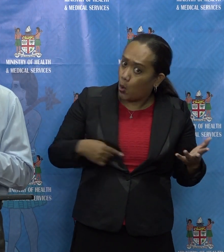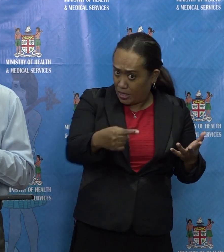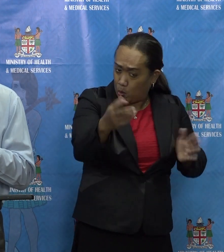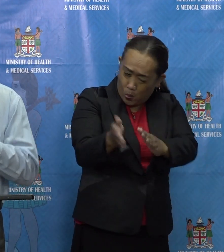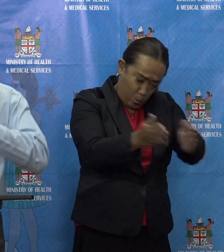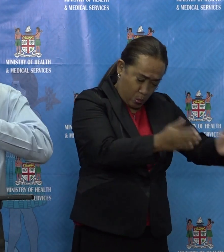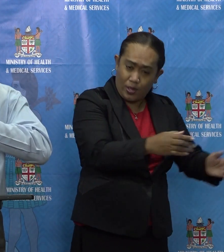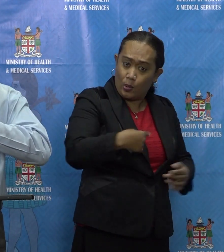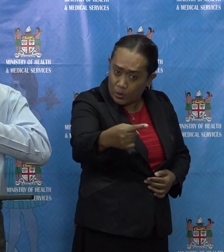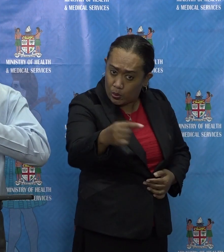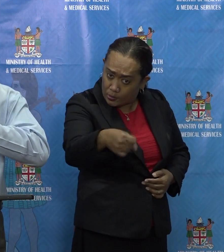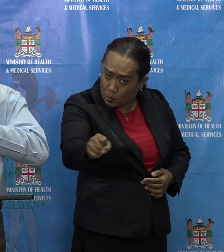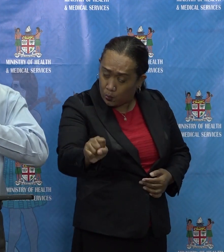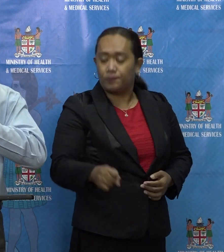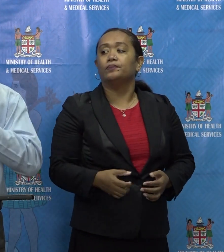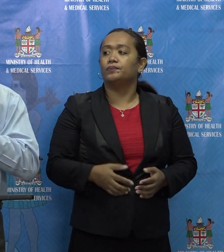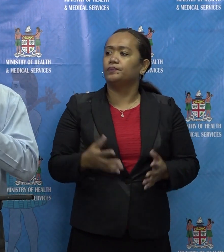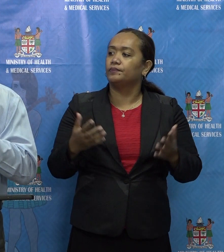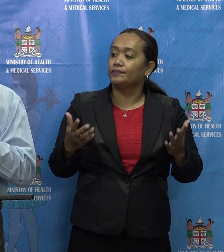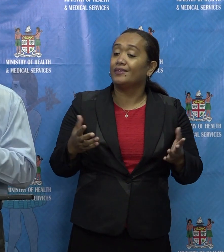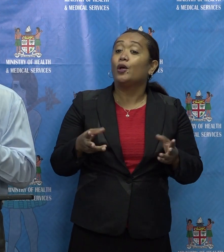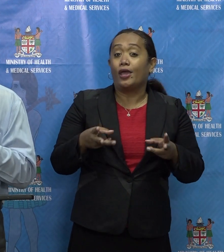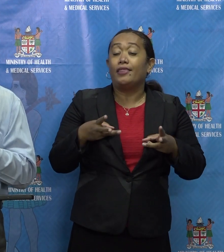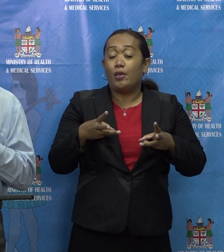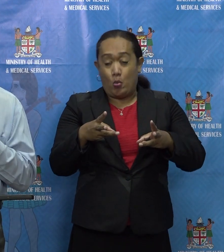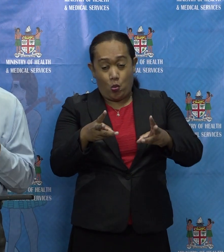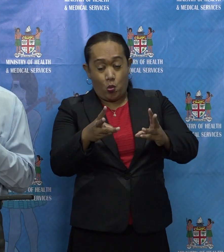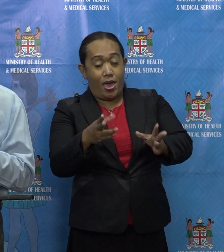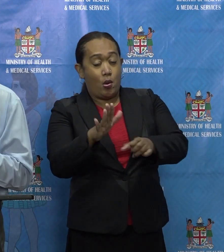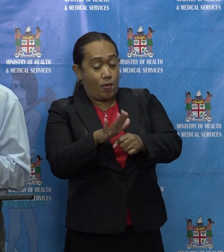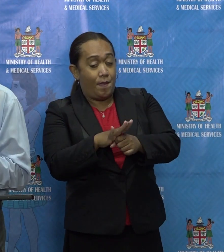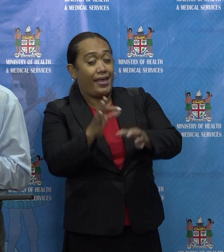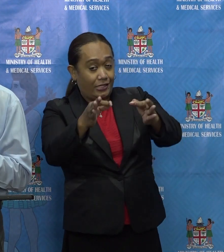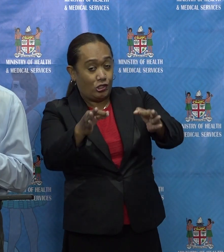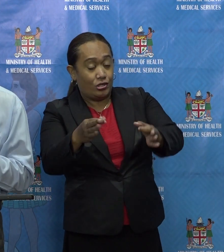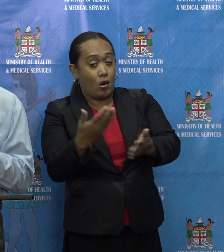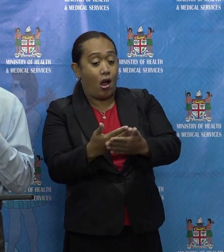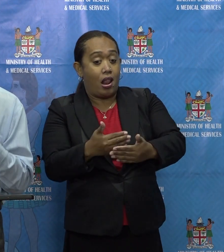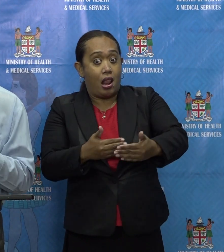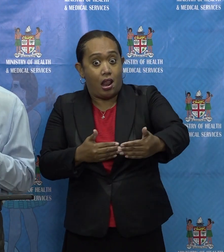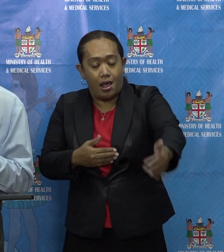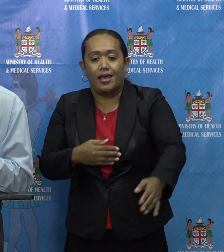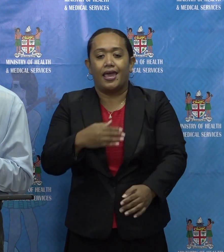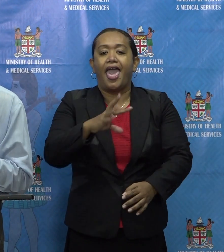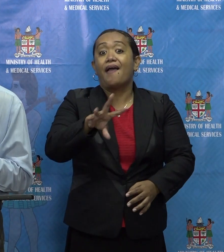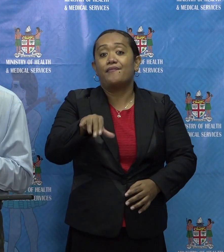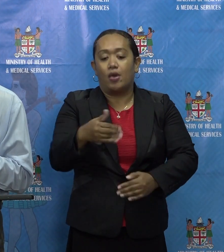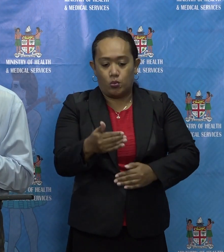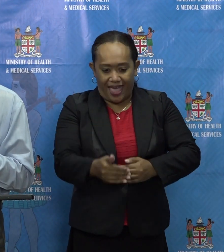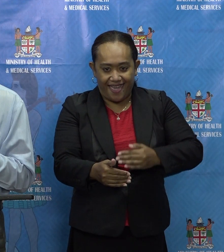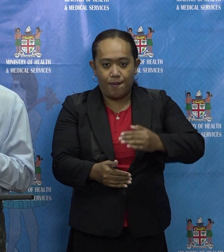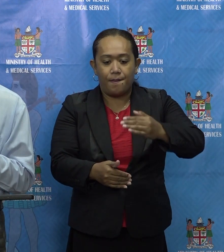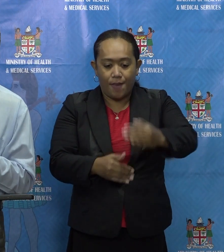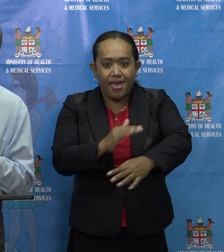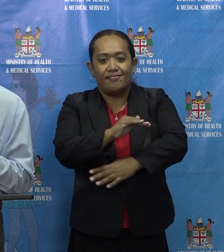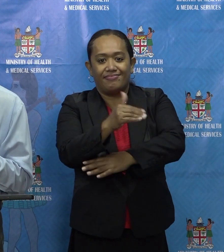The way we're making the decision on the length of each containment zone is a day-by-day decision.